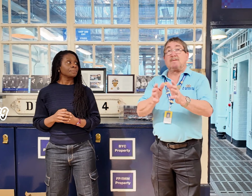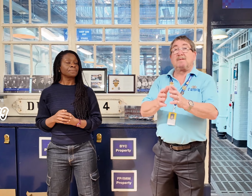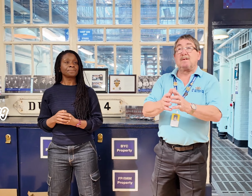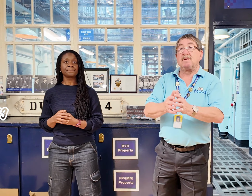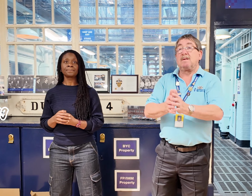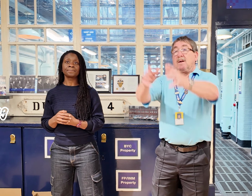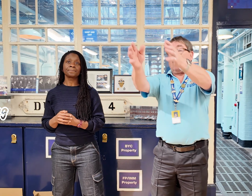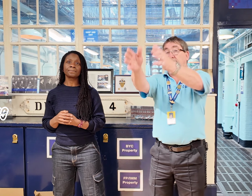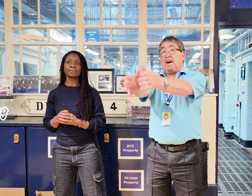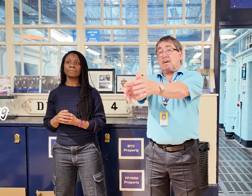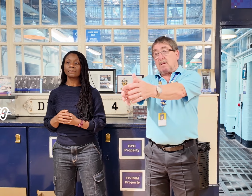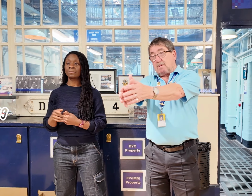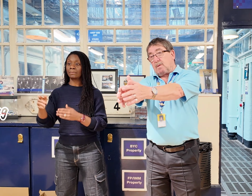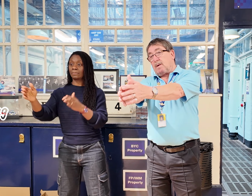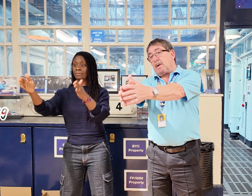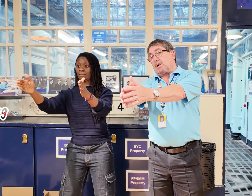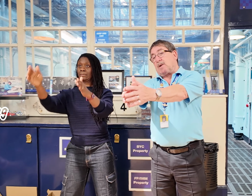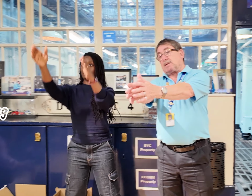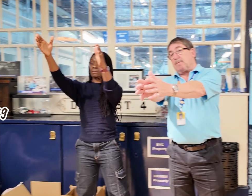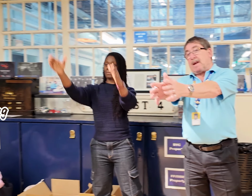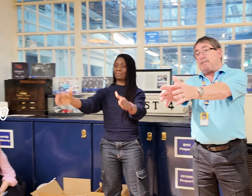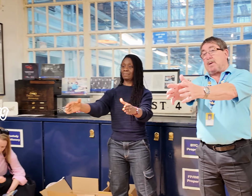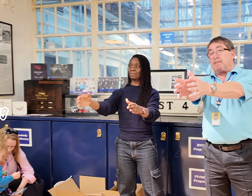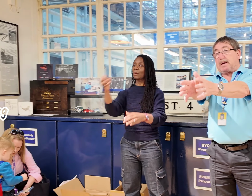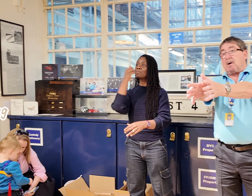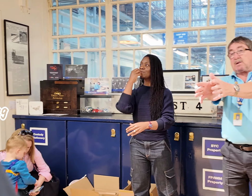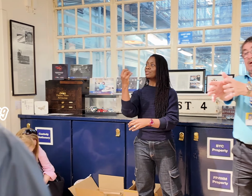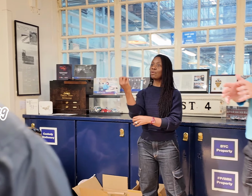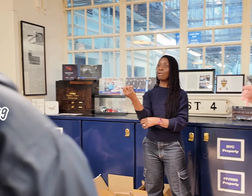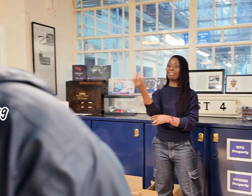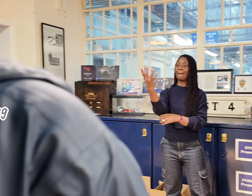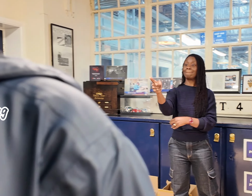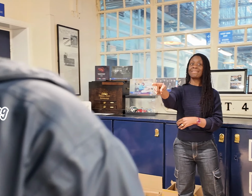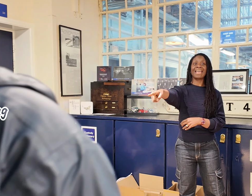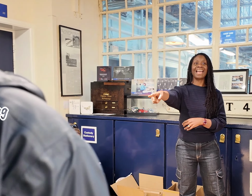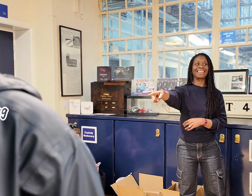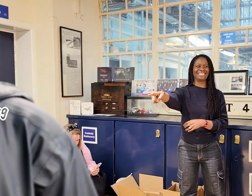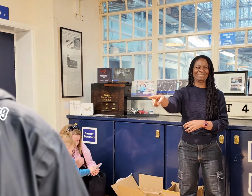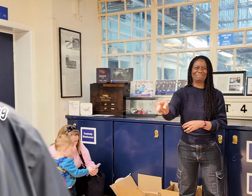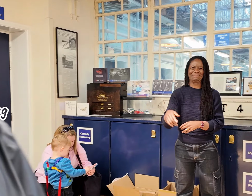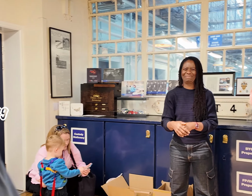Now, that rather attractive lad behind you,